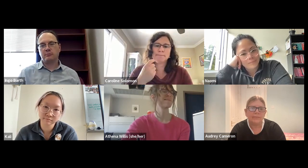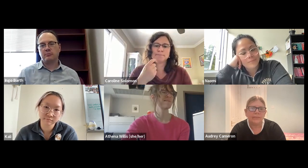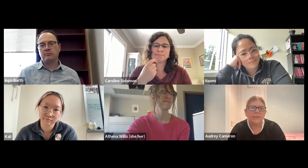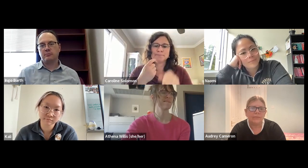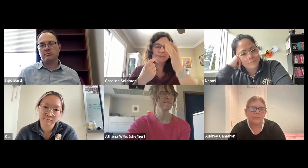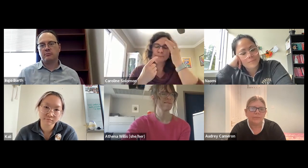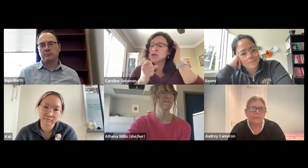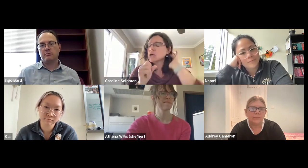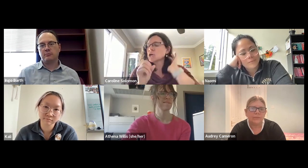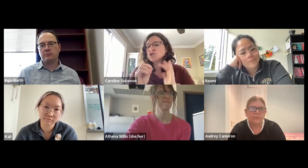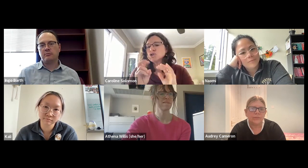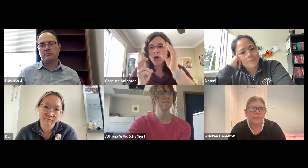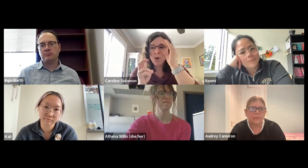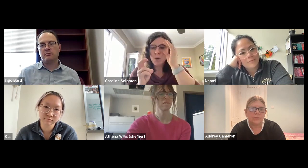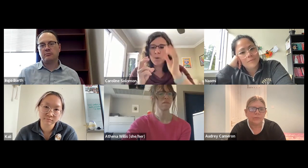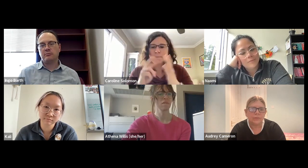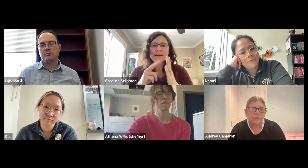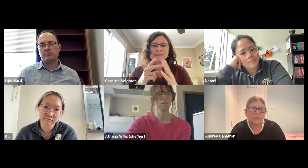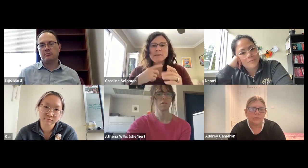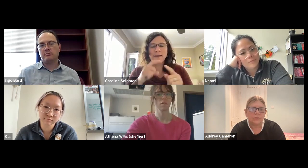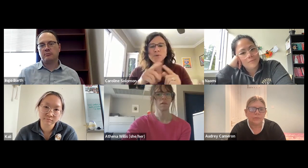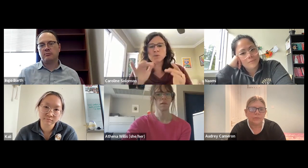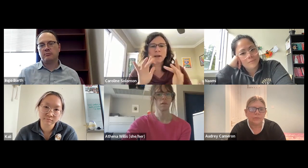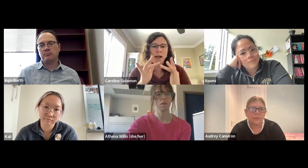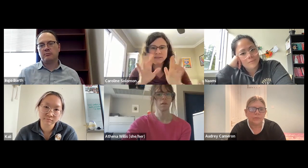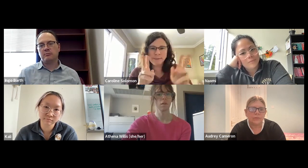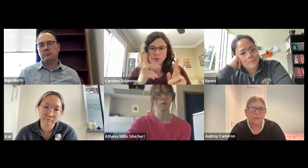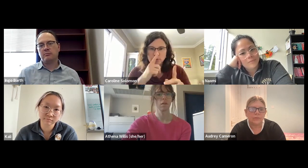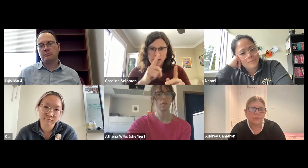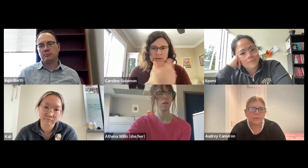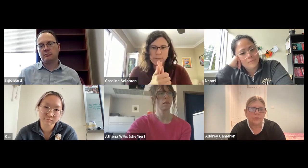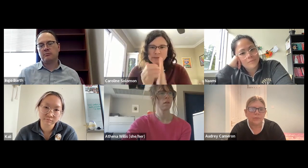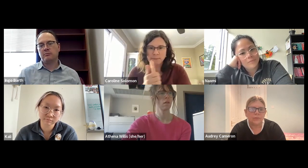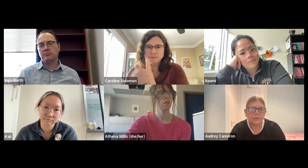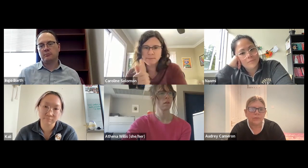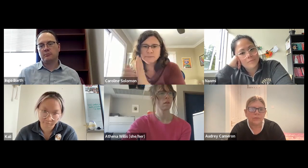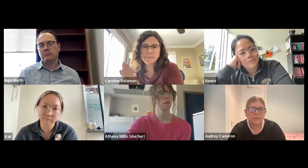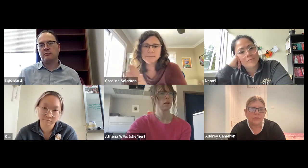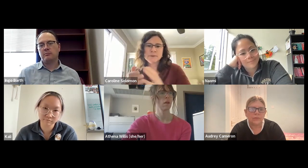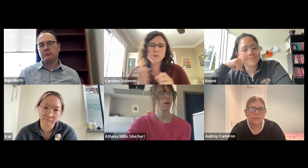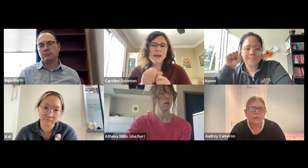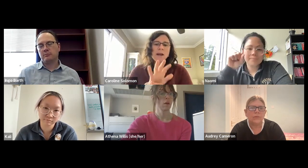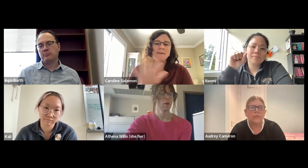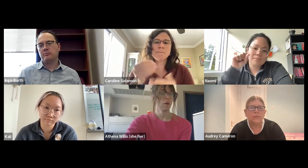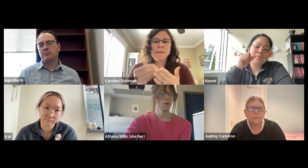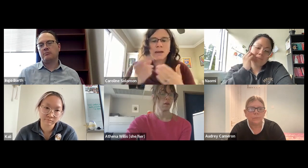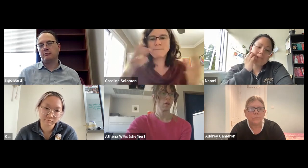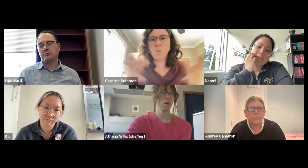one grant for this workshop. And so what that means is really reaching out to people being like, hey, can you add a supplemental to yours? Can you